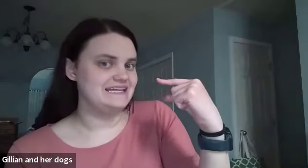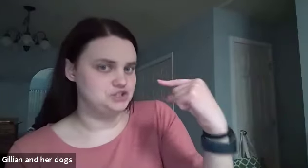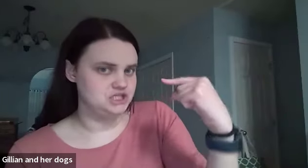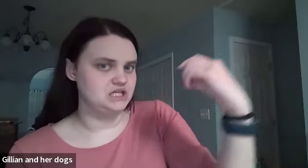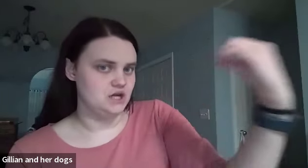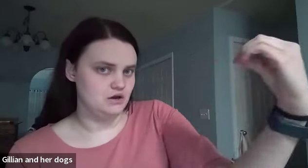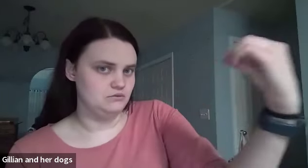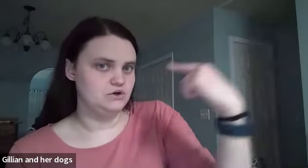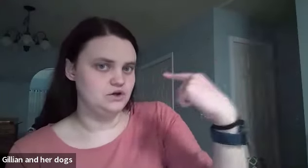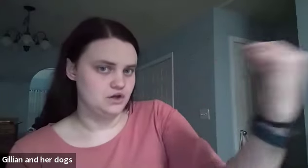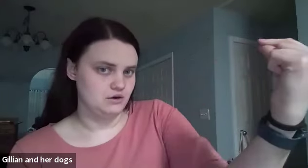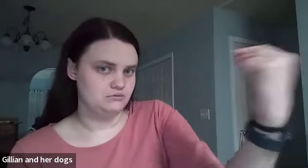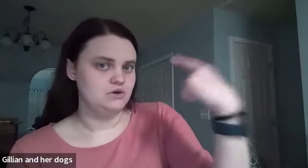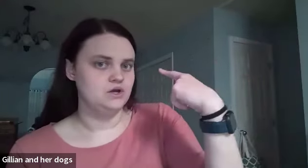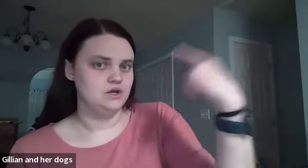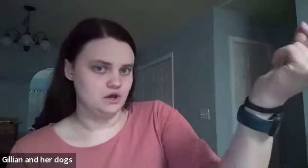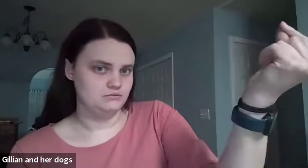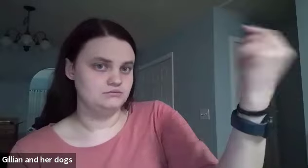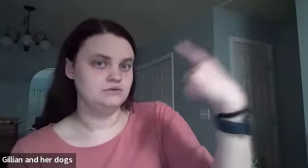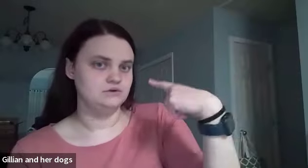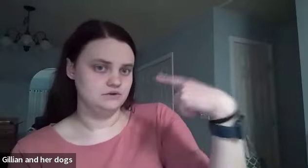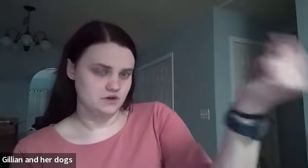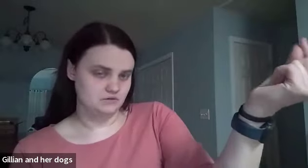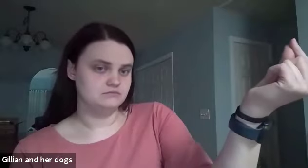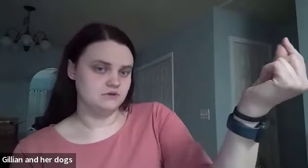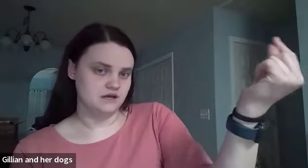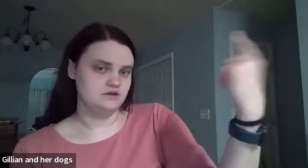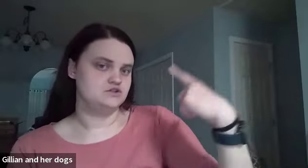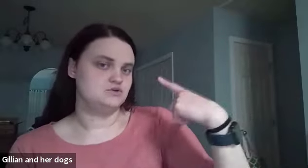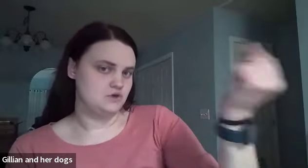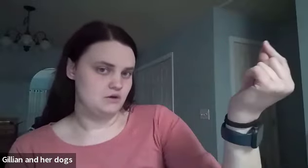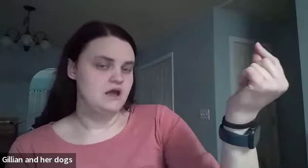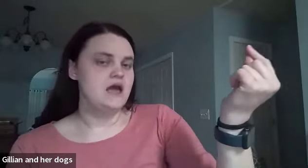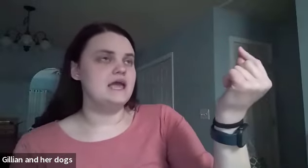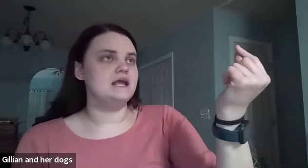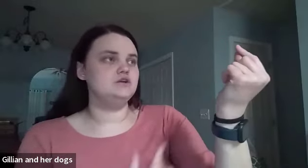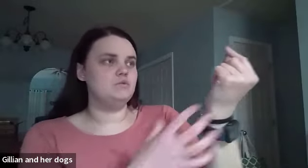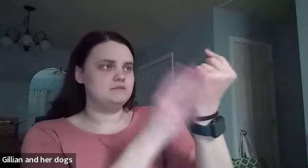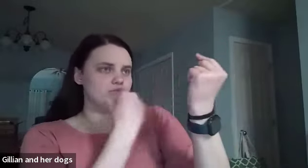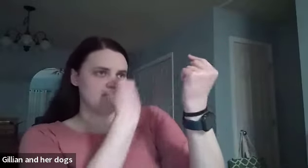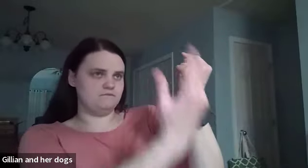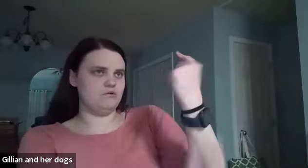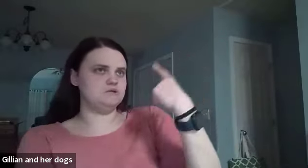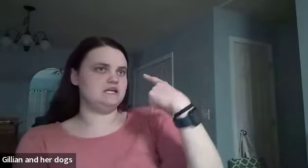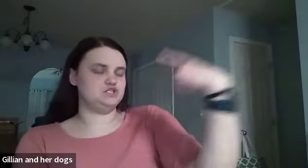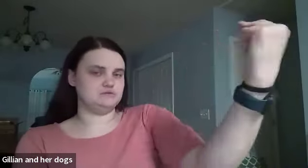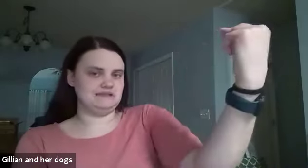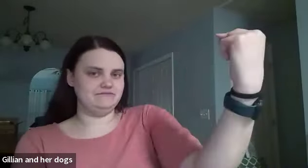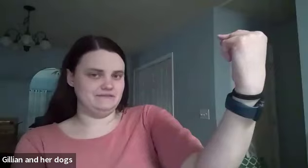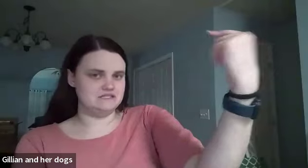signing G-O. Go, go, go. Okay. So go. And you want to bring it forward like because you're leaving this